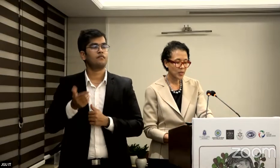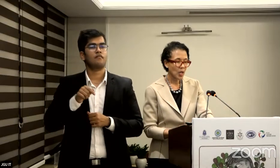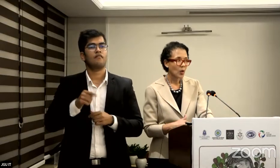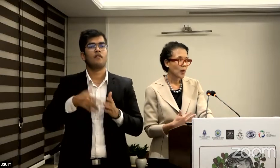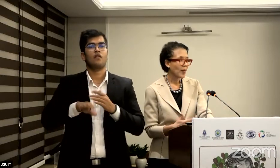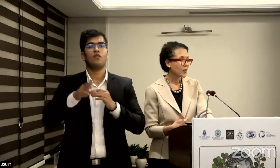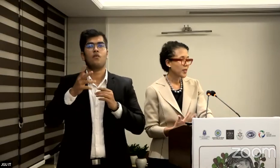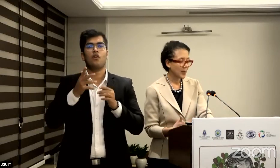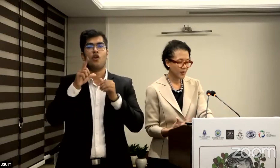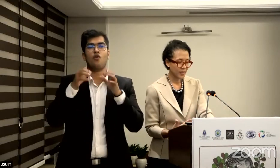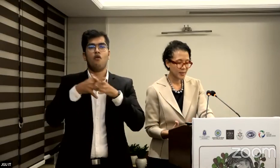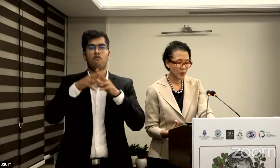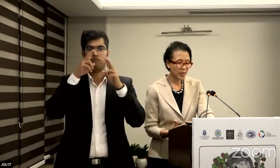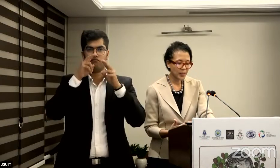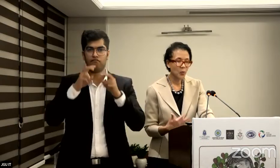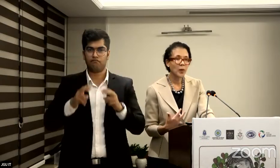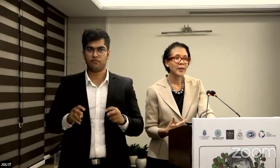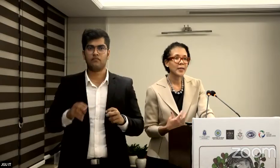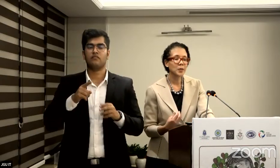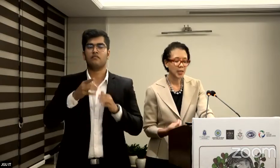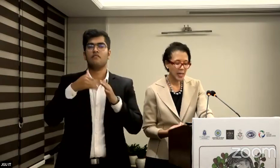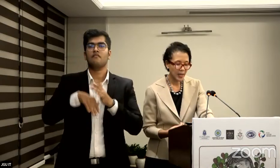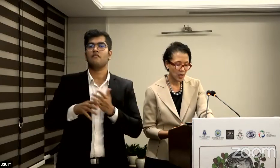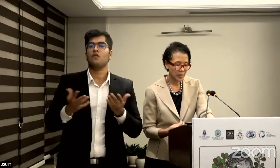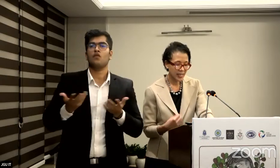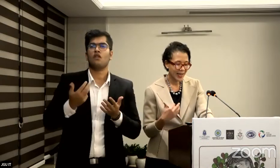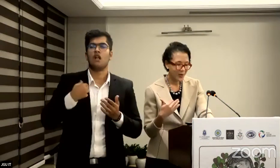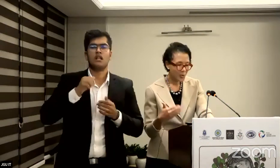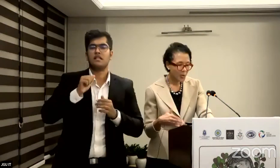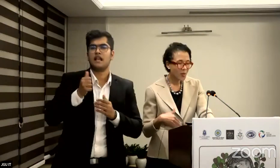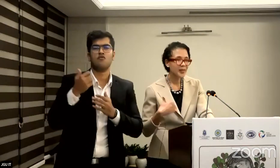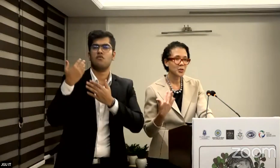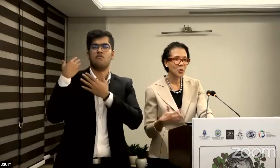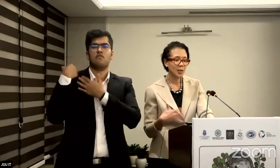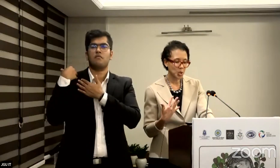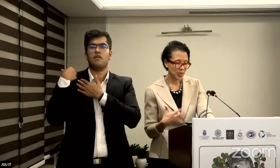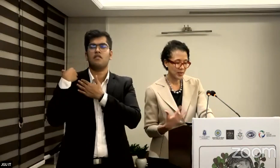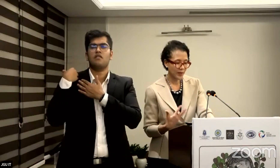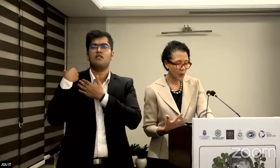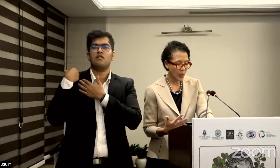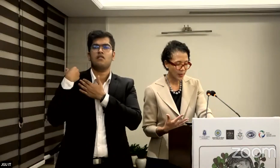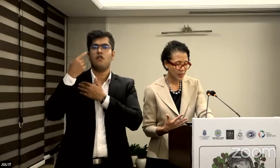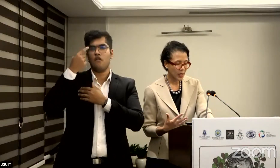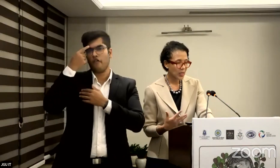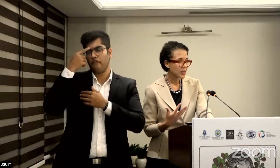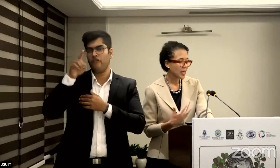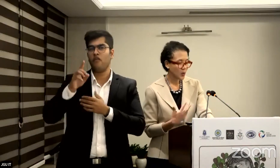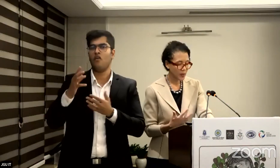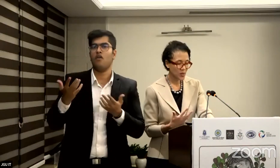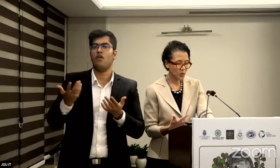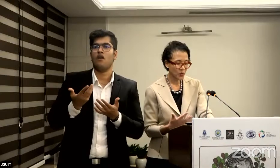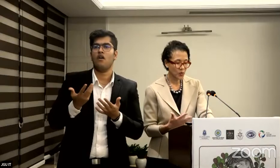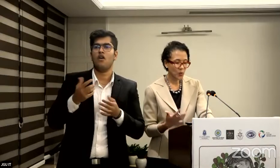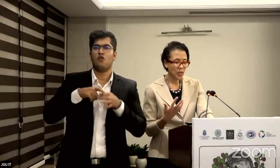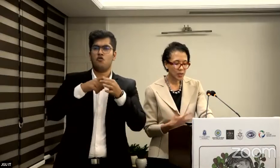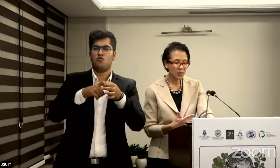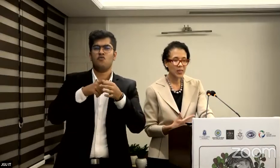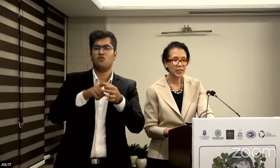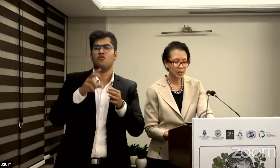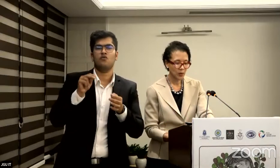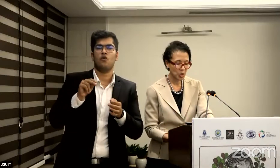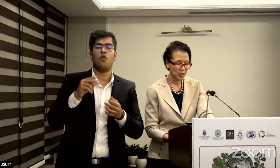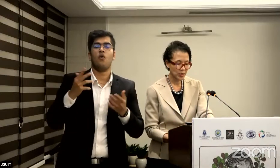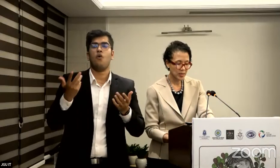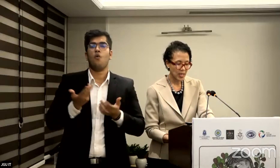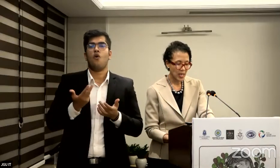analysis, but rather to emphasize that we can rarely rely on categorical questions of form to help us sort through what